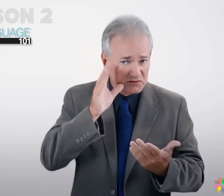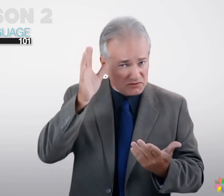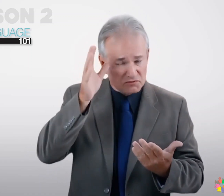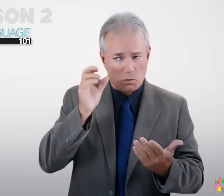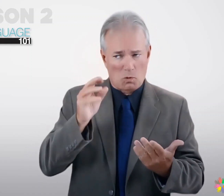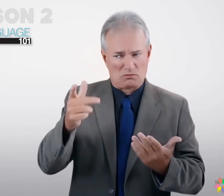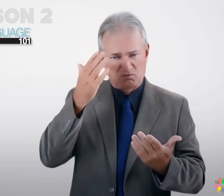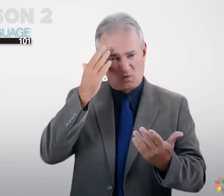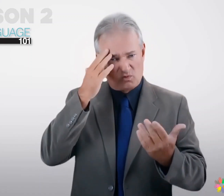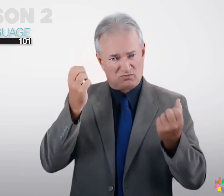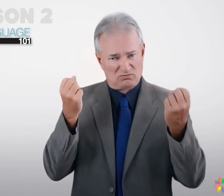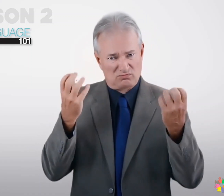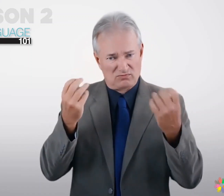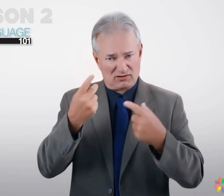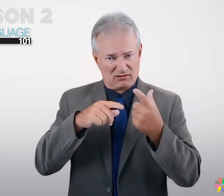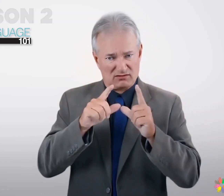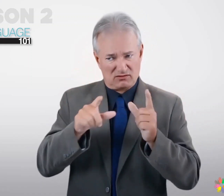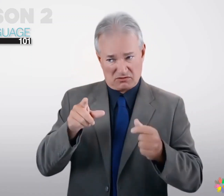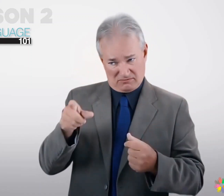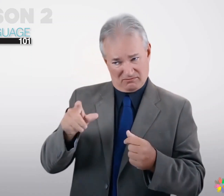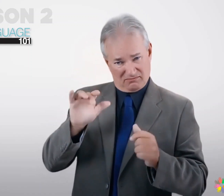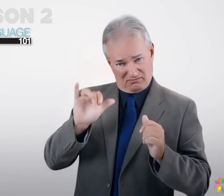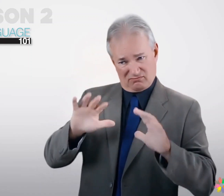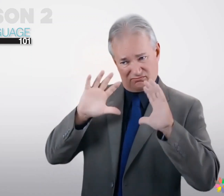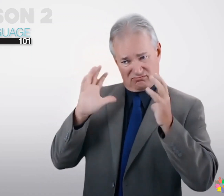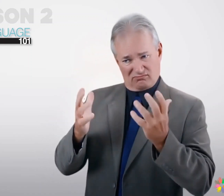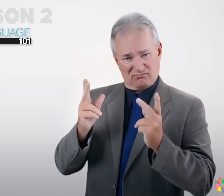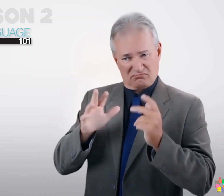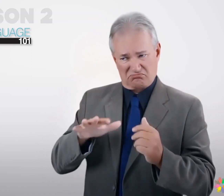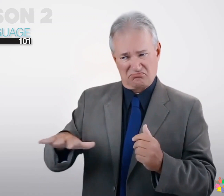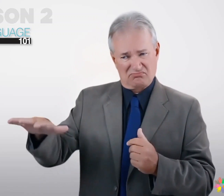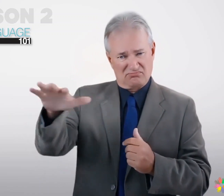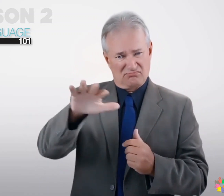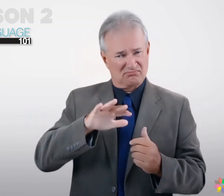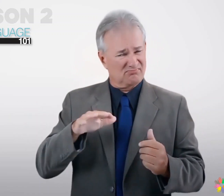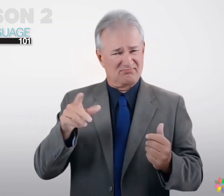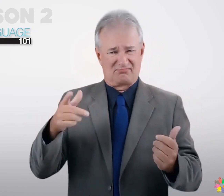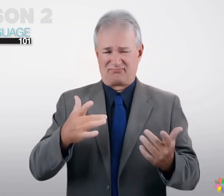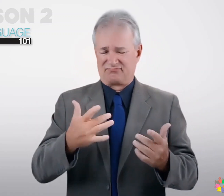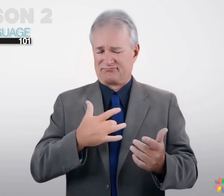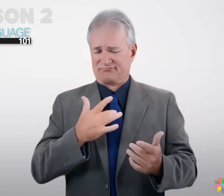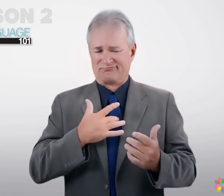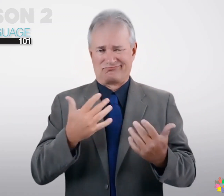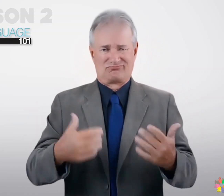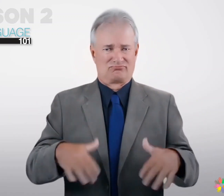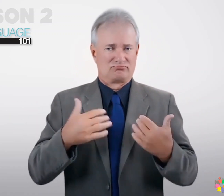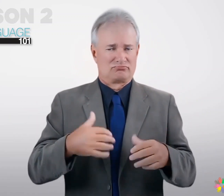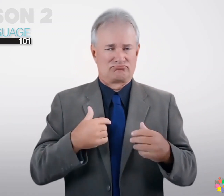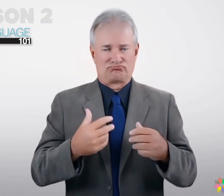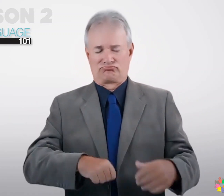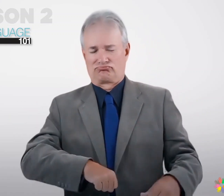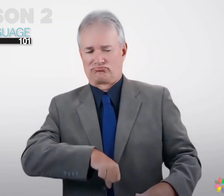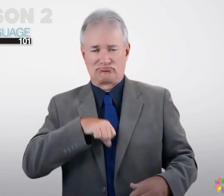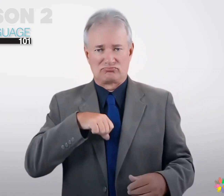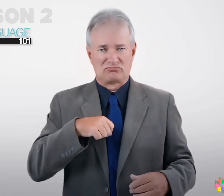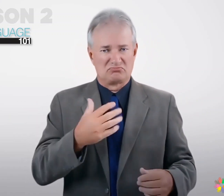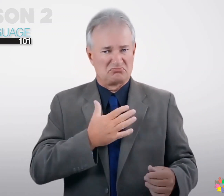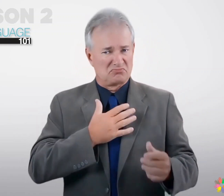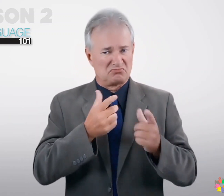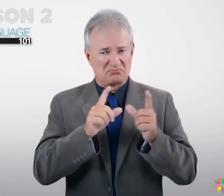school or they have deaf parents, and they've used sign language and they're around other deaf people, they feel certainly